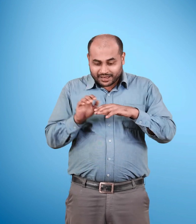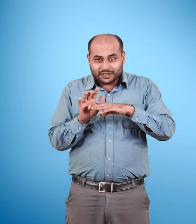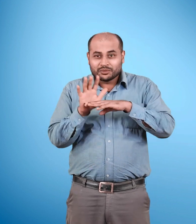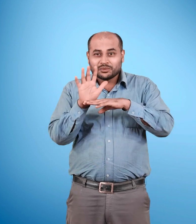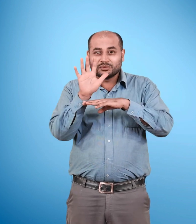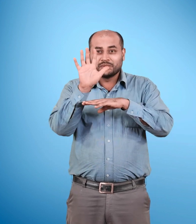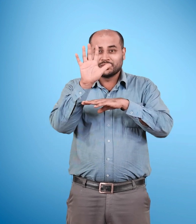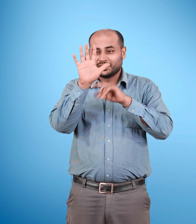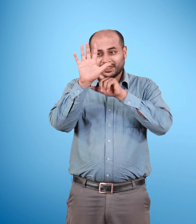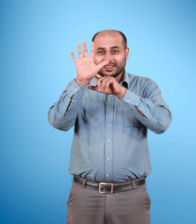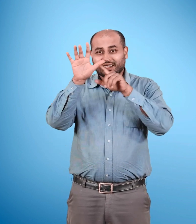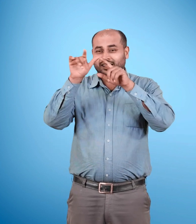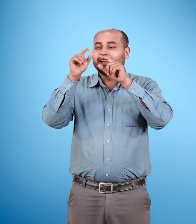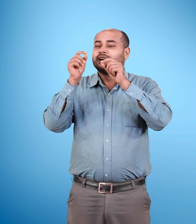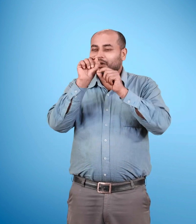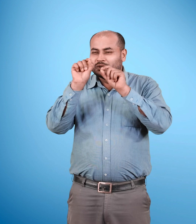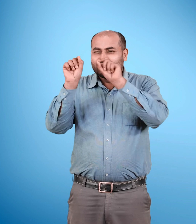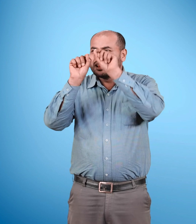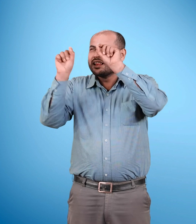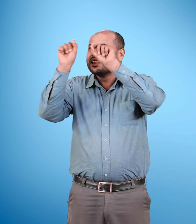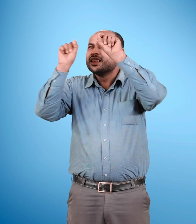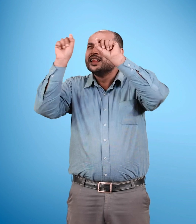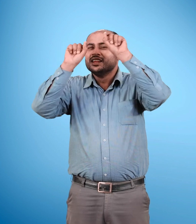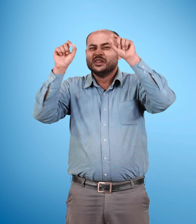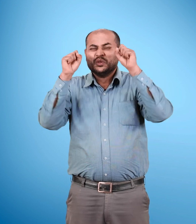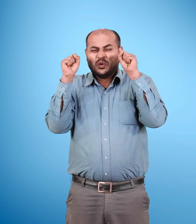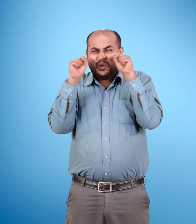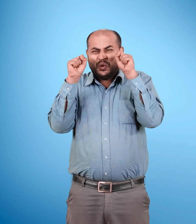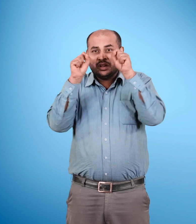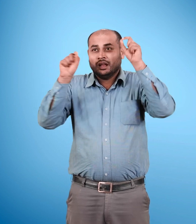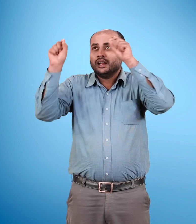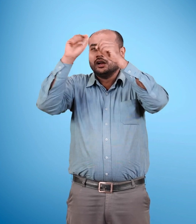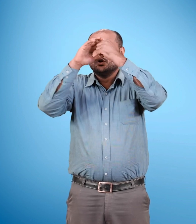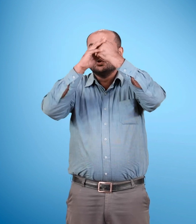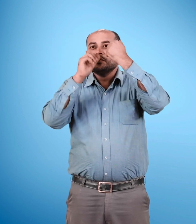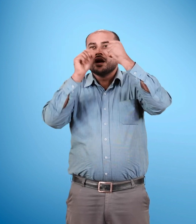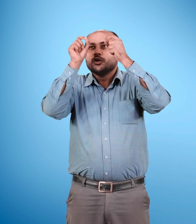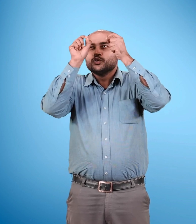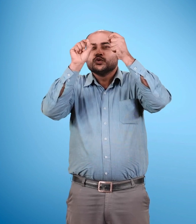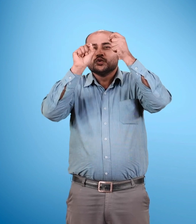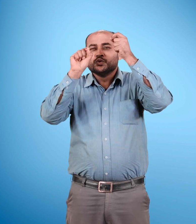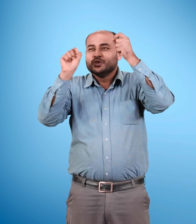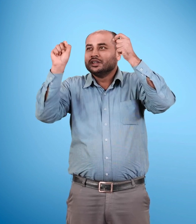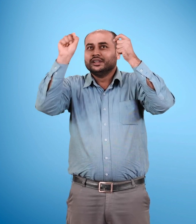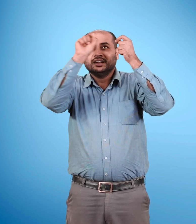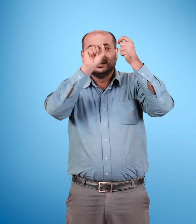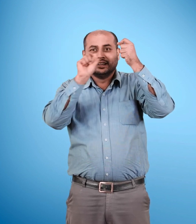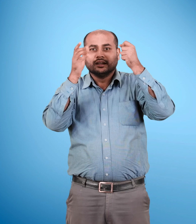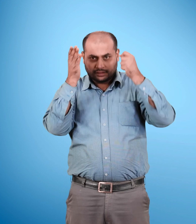Water vapor condenses to form tiny droplets of water in the upper layers of air where it is cooler.